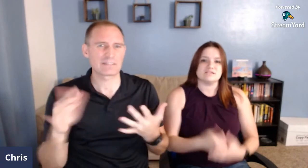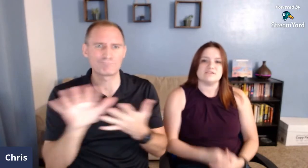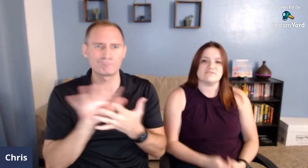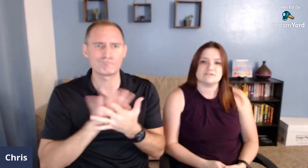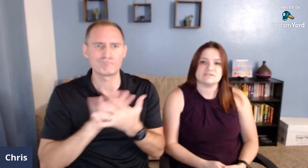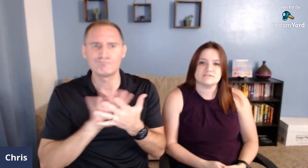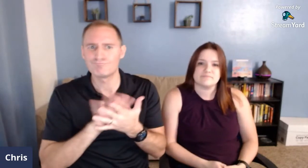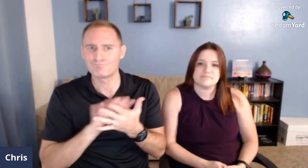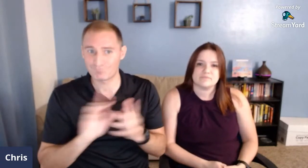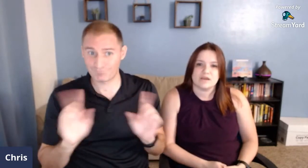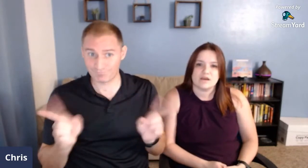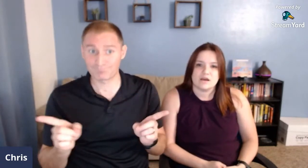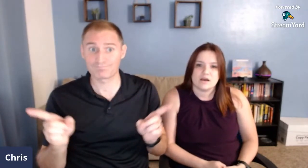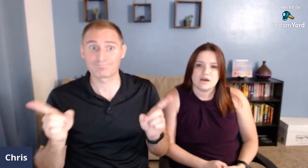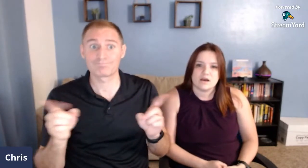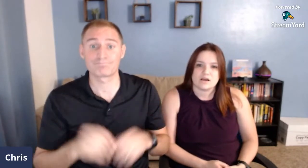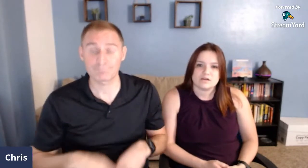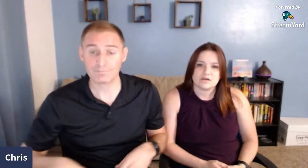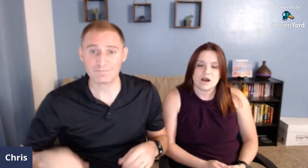the difference.